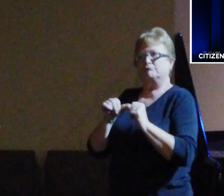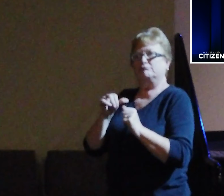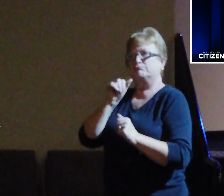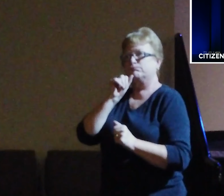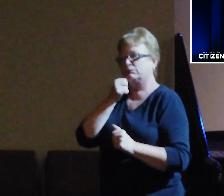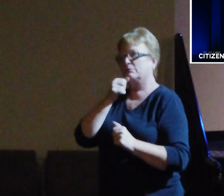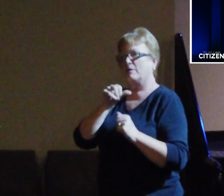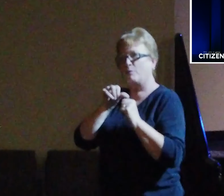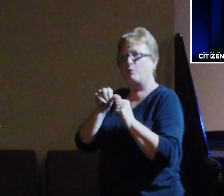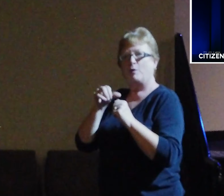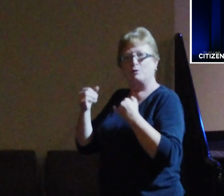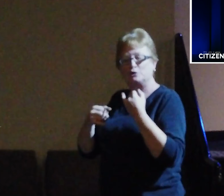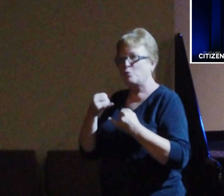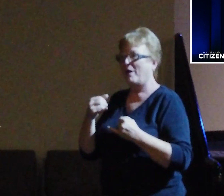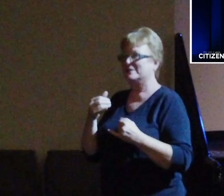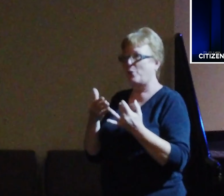rejoice.